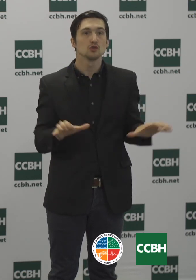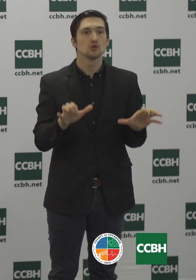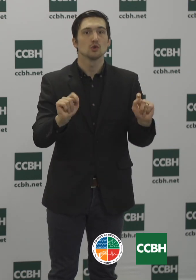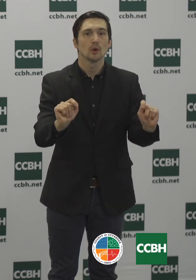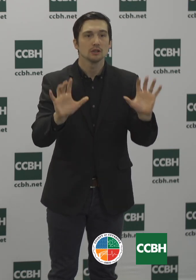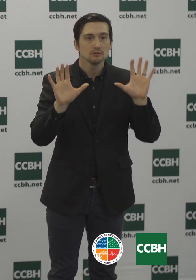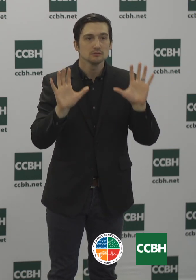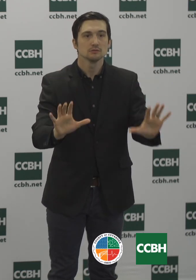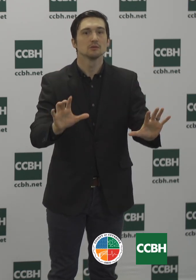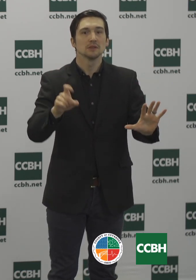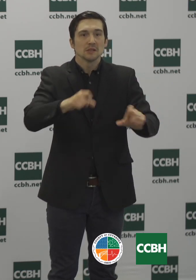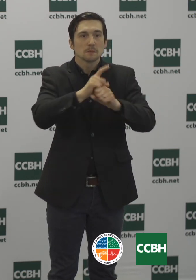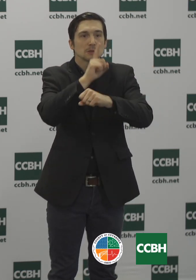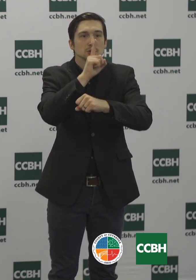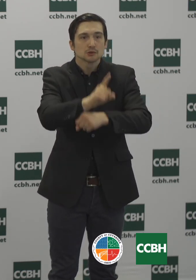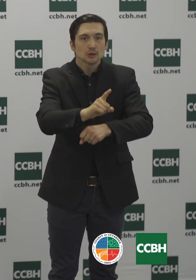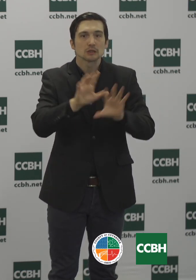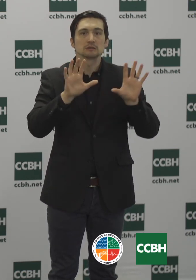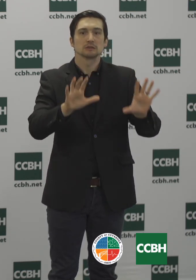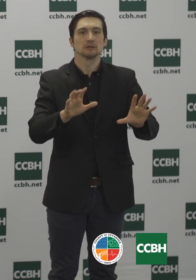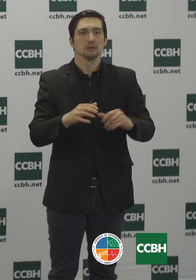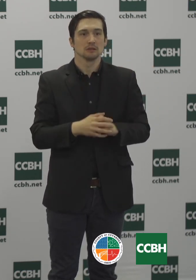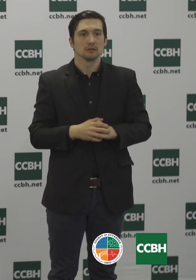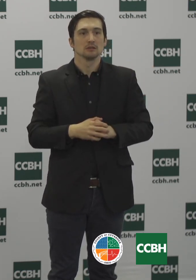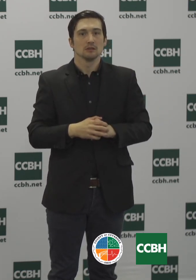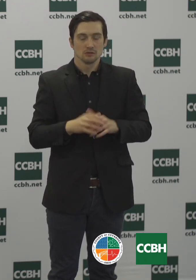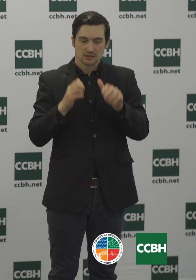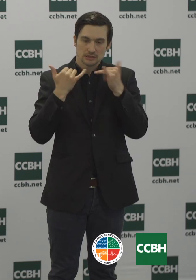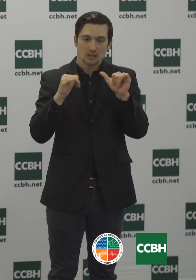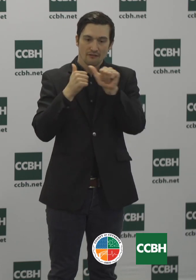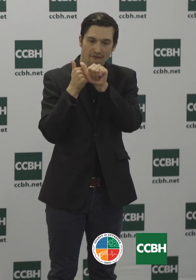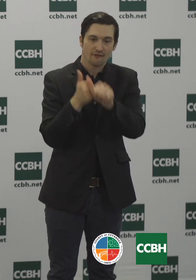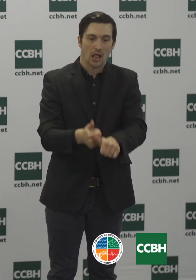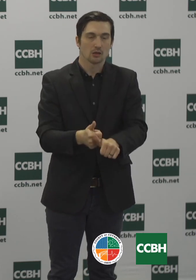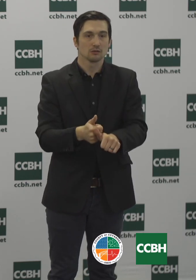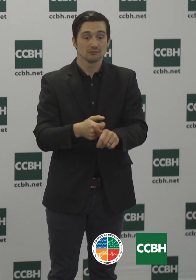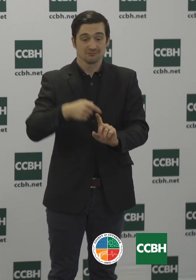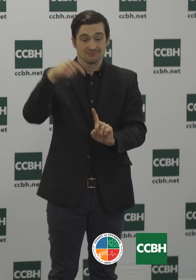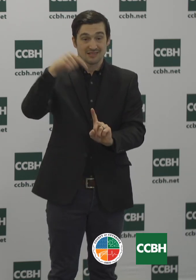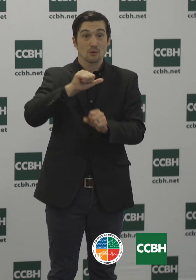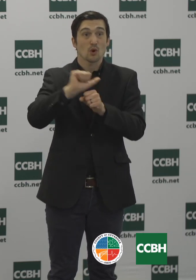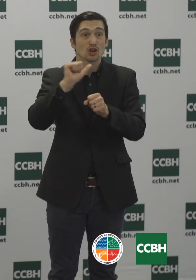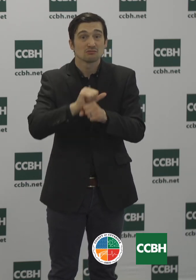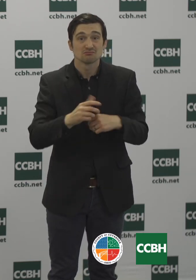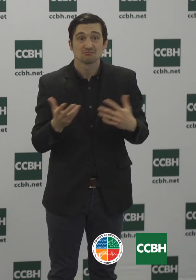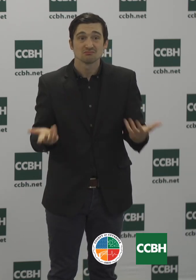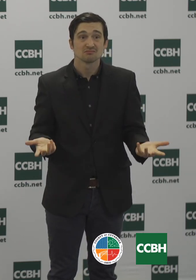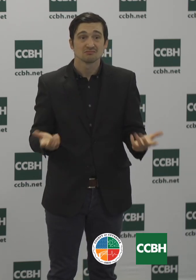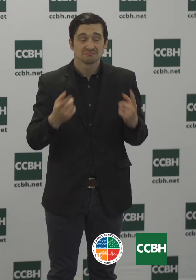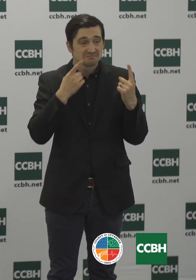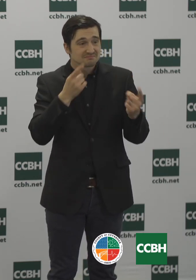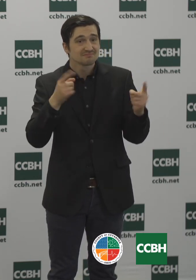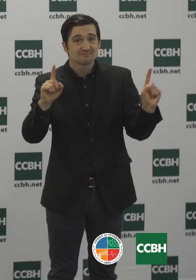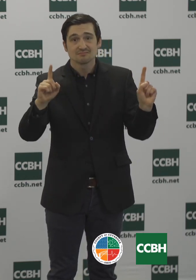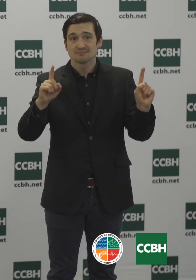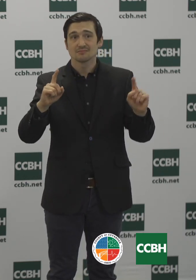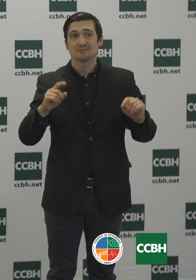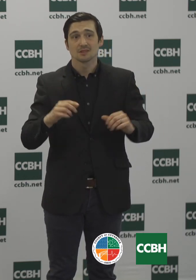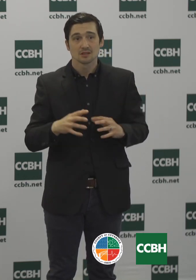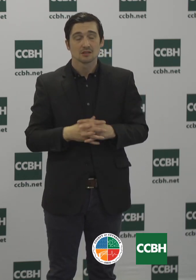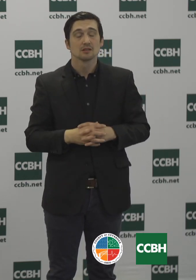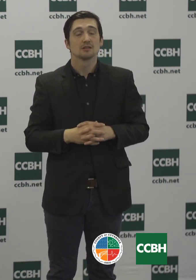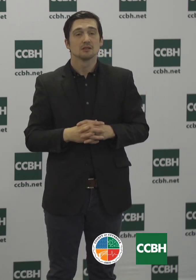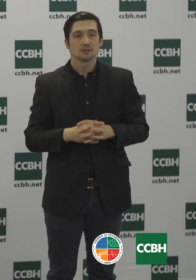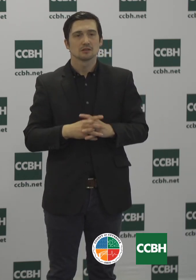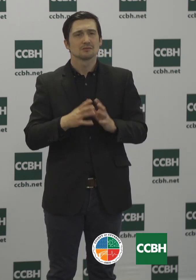preventive interventions because they work, and they are the only way forward here for our community. And so we ask